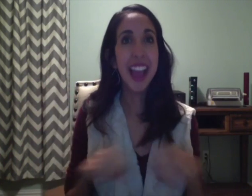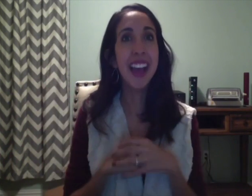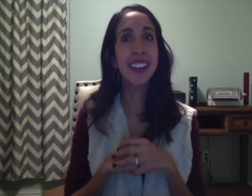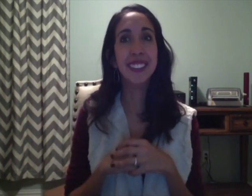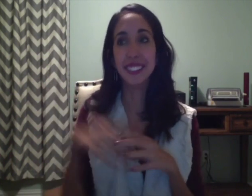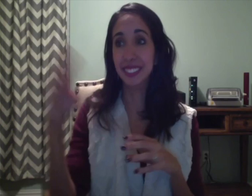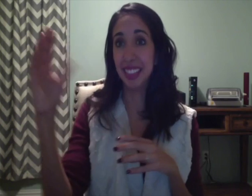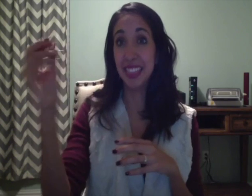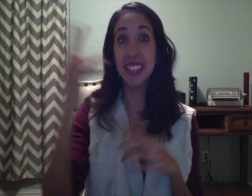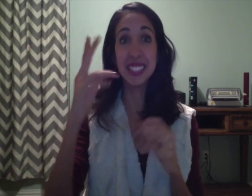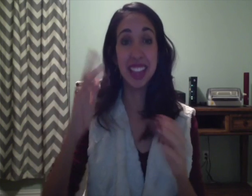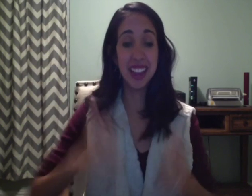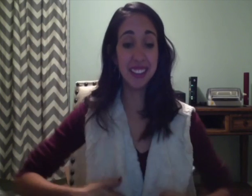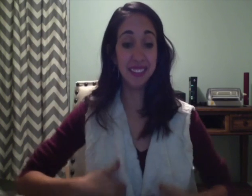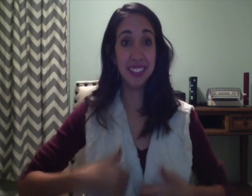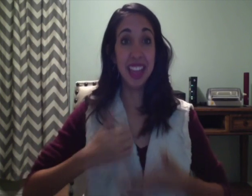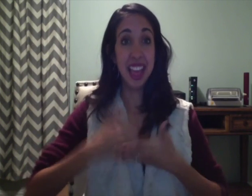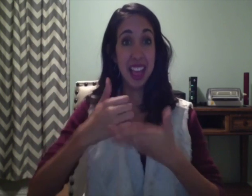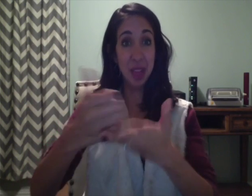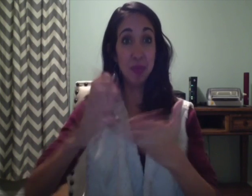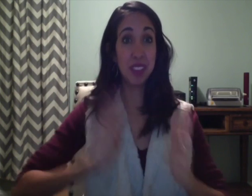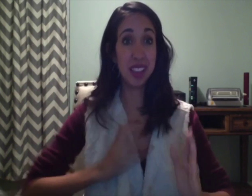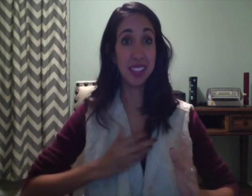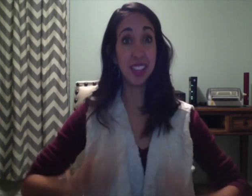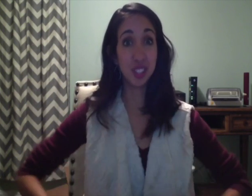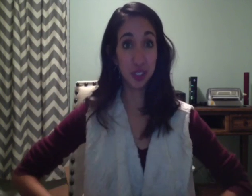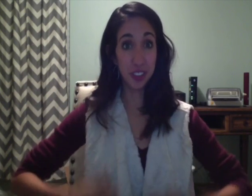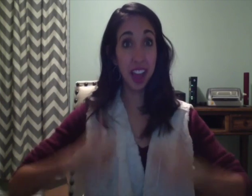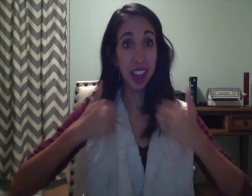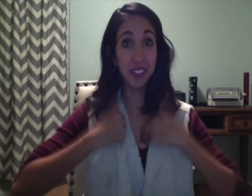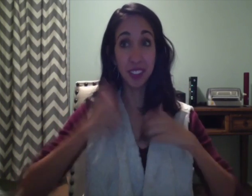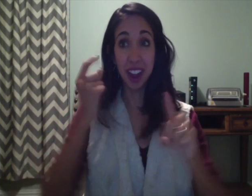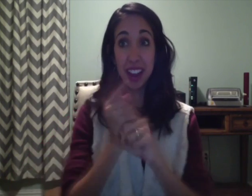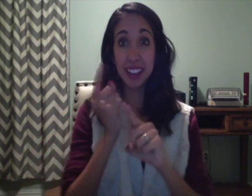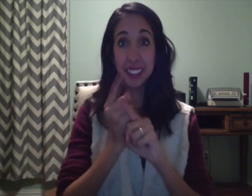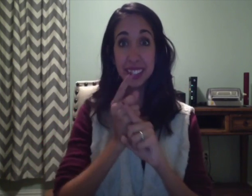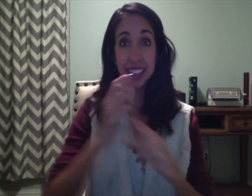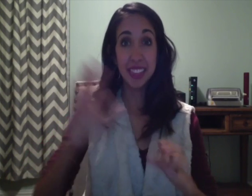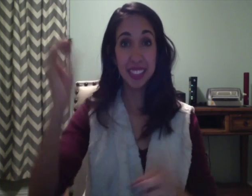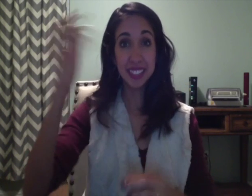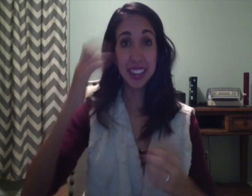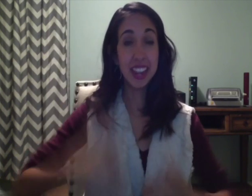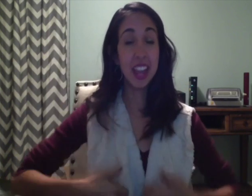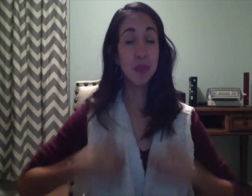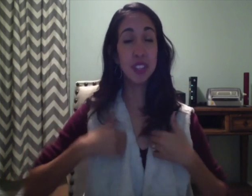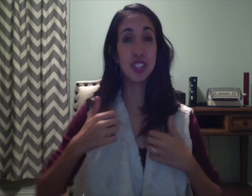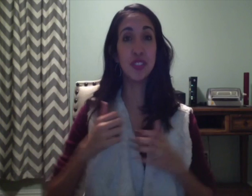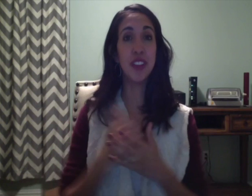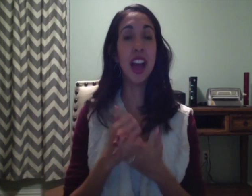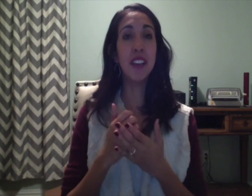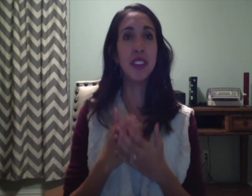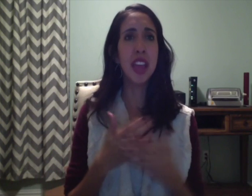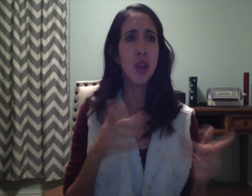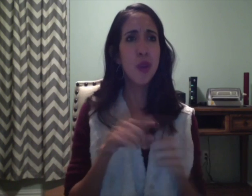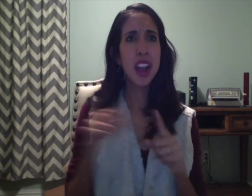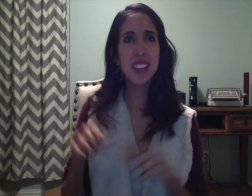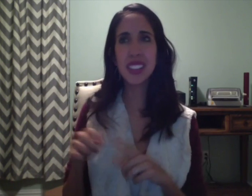Yeah, the sun helps us survive, right? The sun helps us survive. What else does it